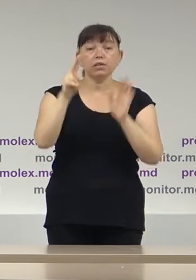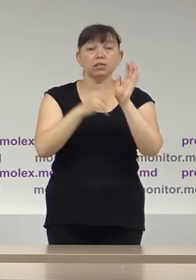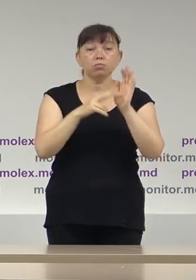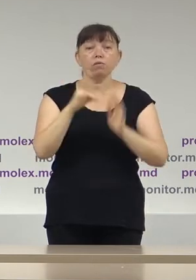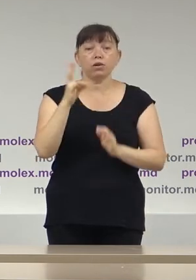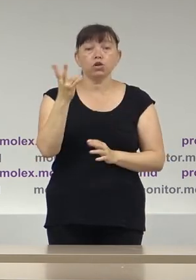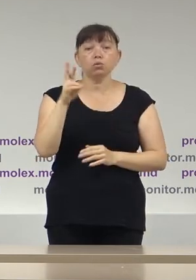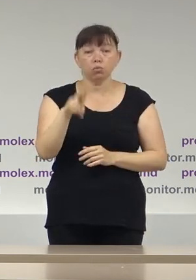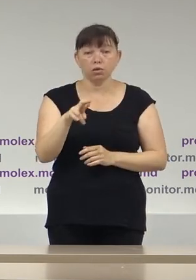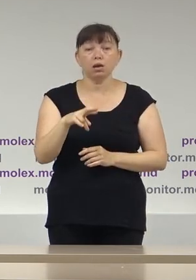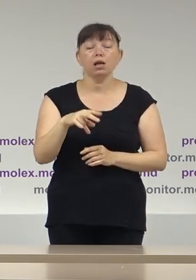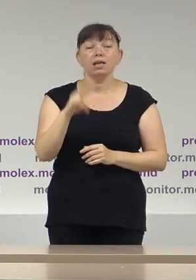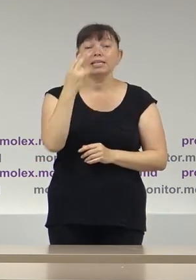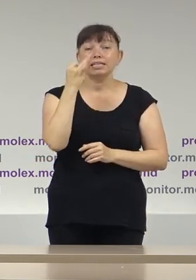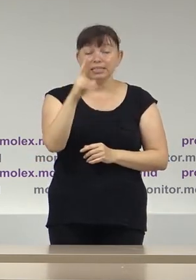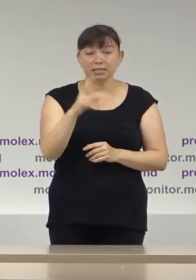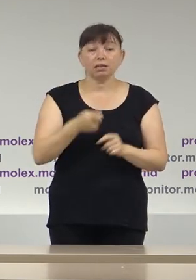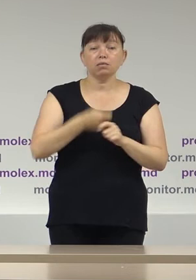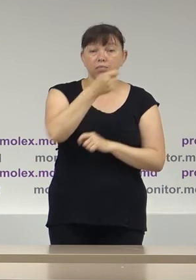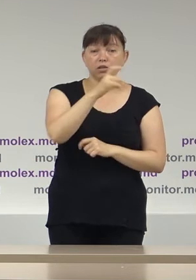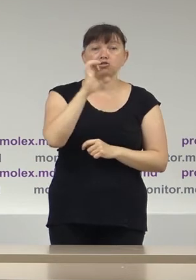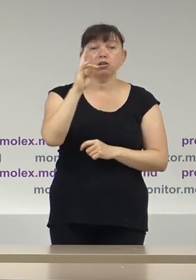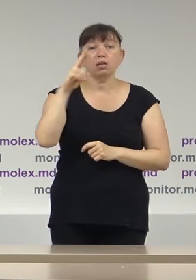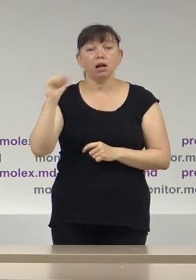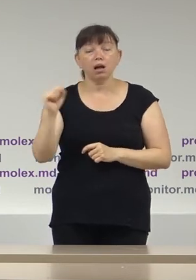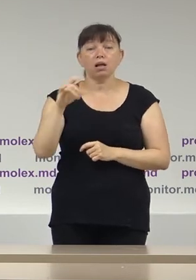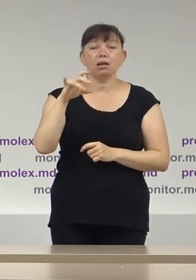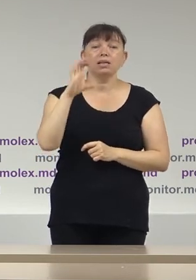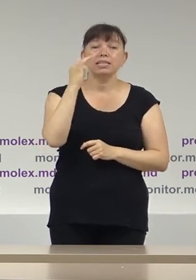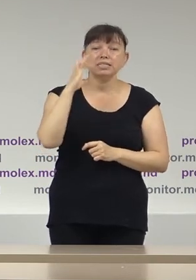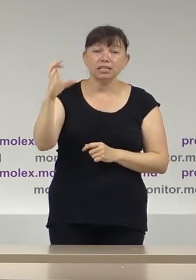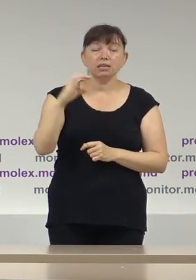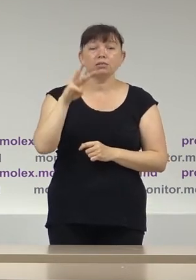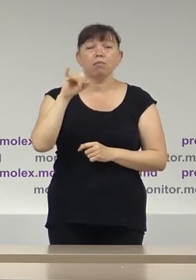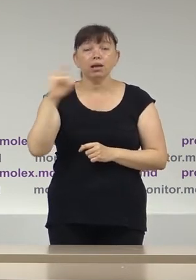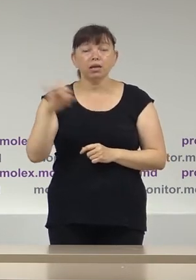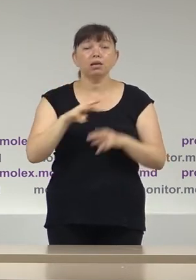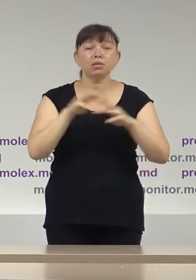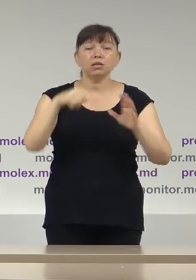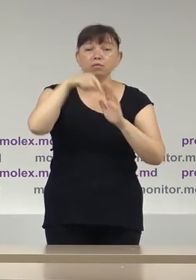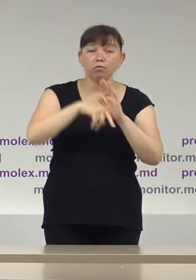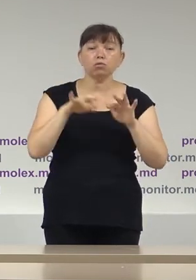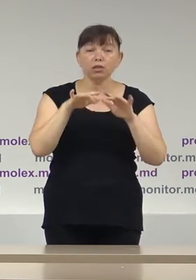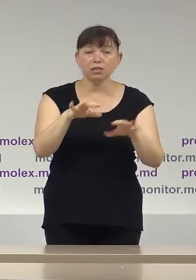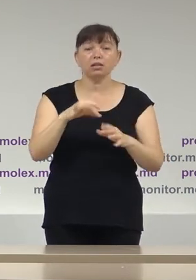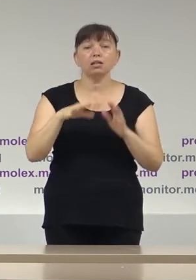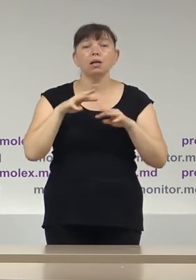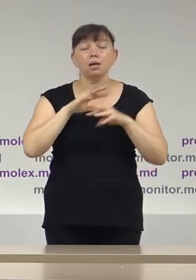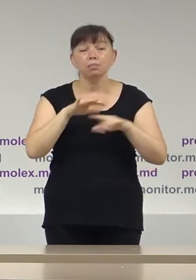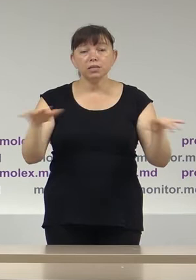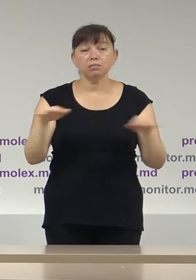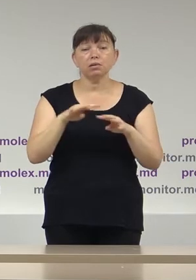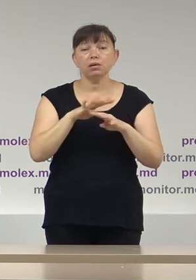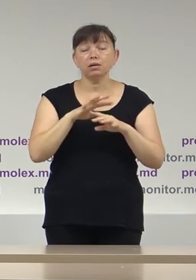for the smooth organization and conduct of elections, on 27th of June, CEC sent to the National Anti-Corruption Center, Security